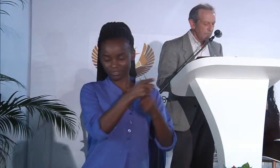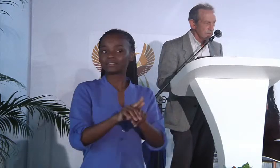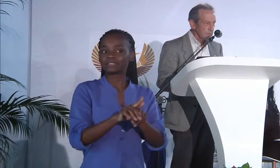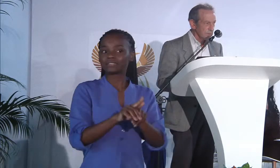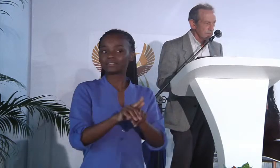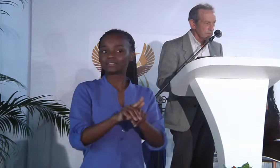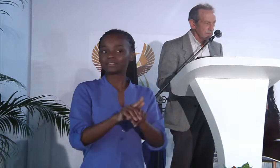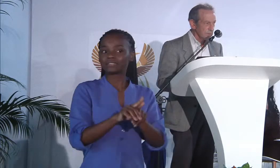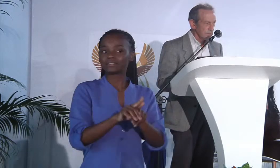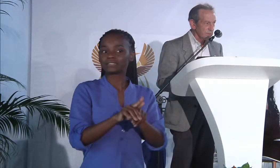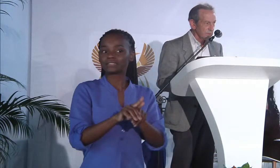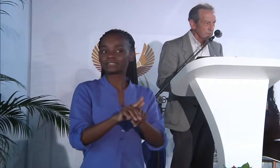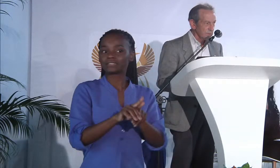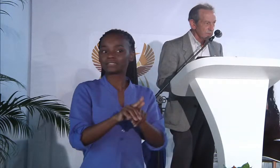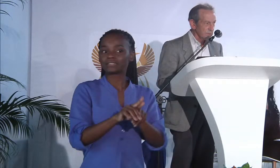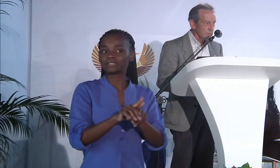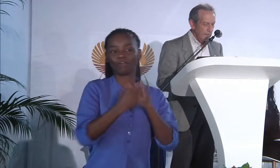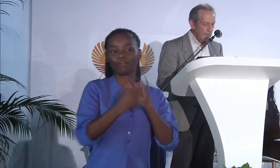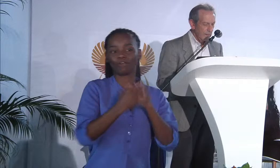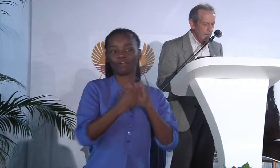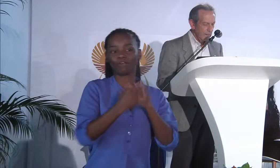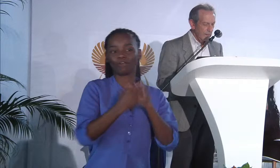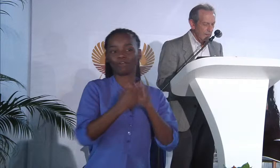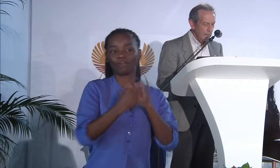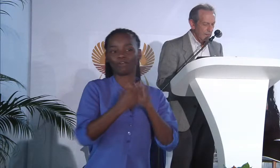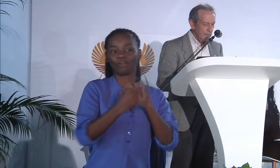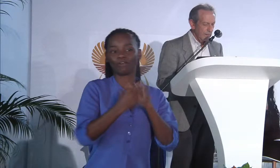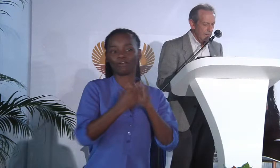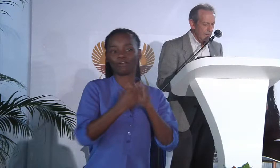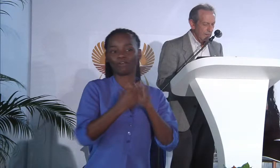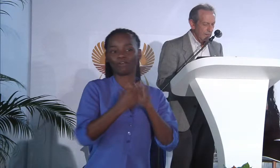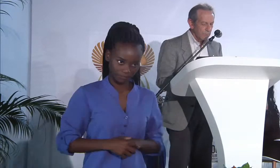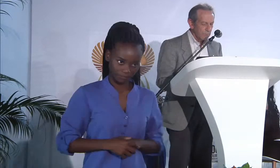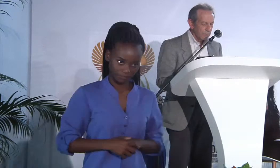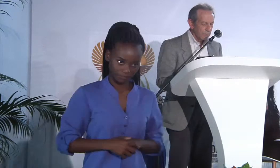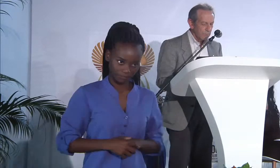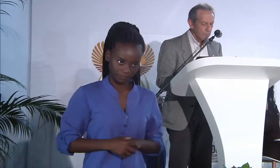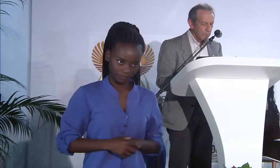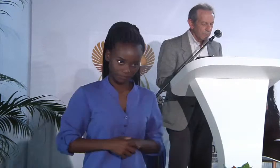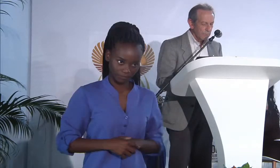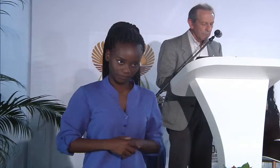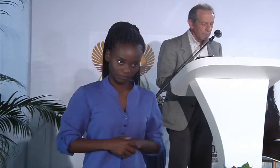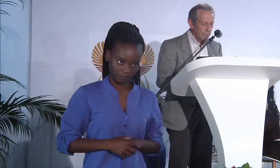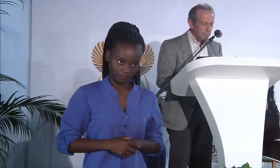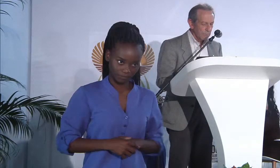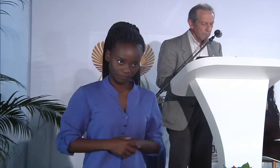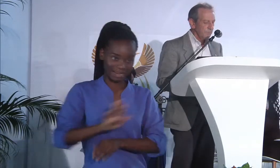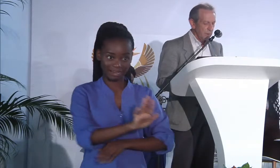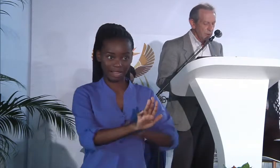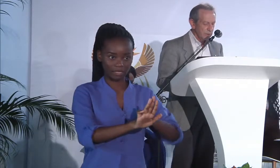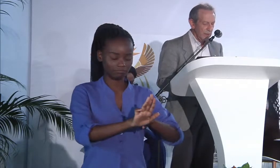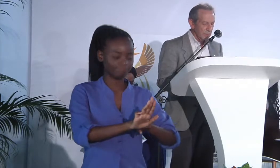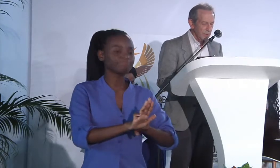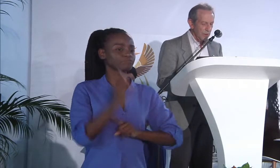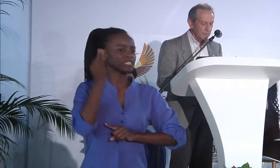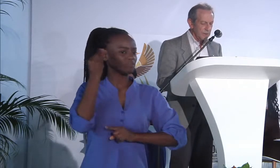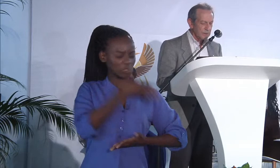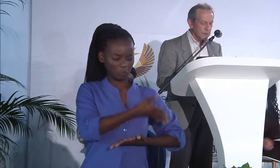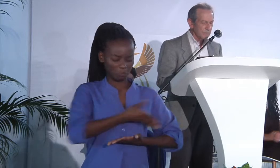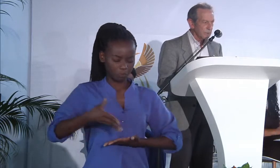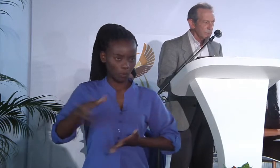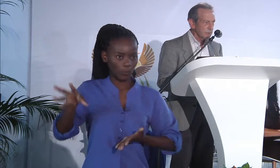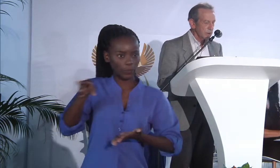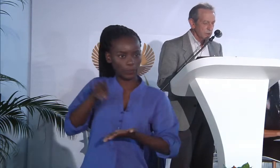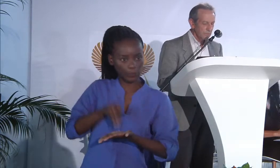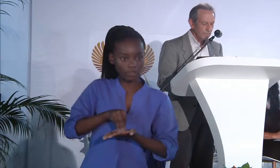Substances, 1988. The 9 chapters of the National Drug Master Plan contains all the information gathered after